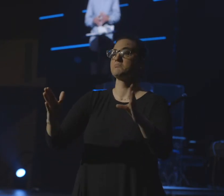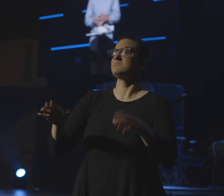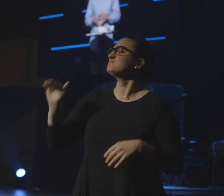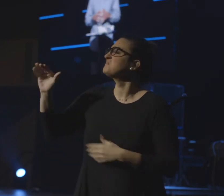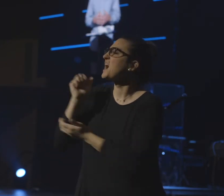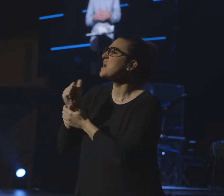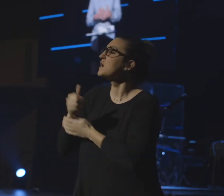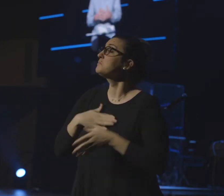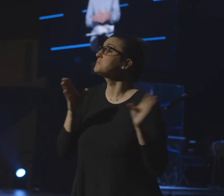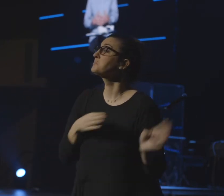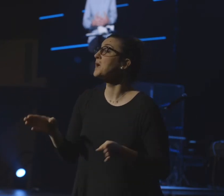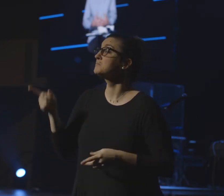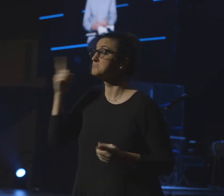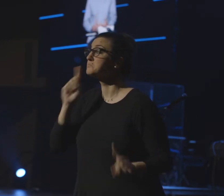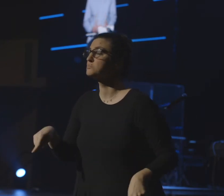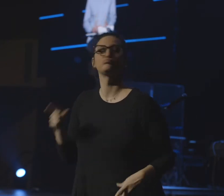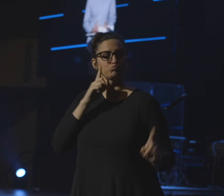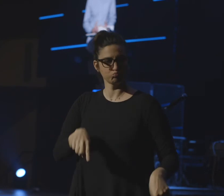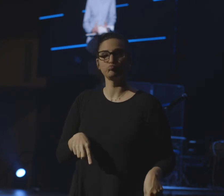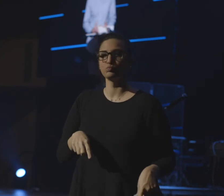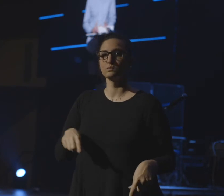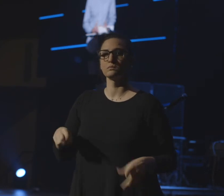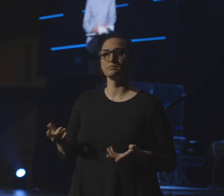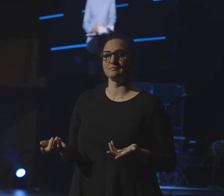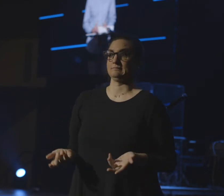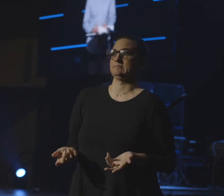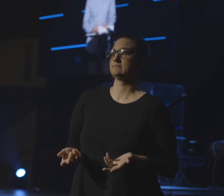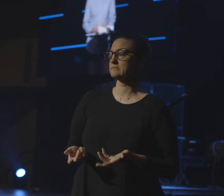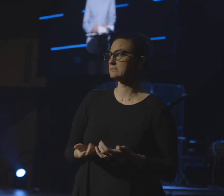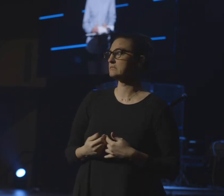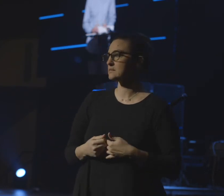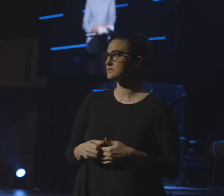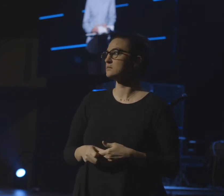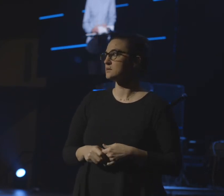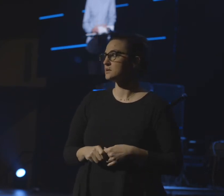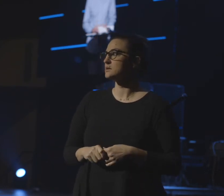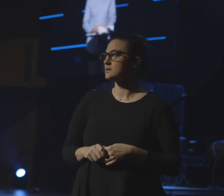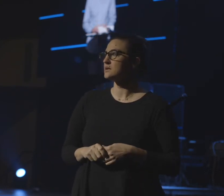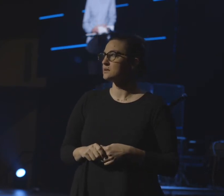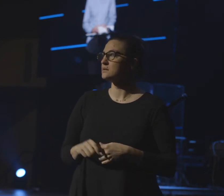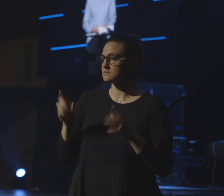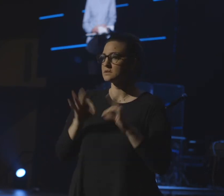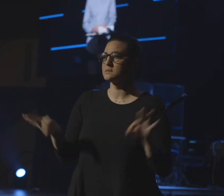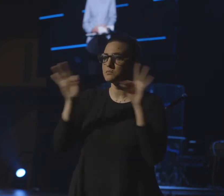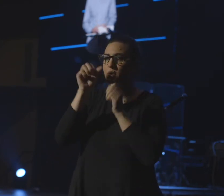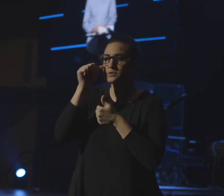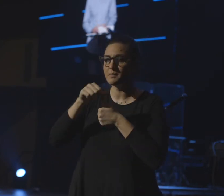her. But it's important for us to appreciate, you know, you are not who you think you